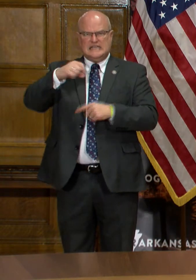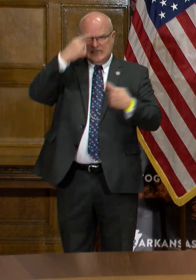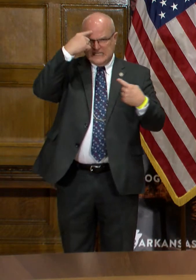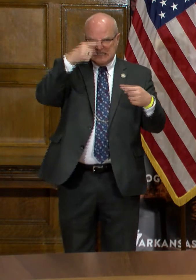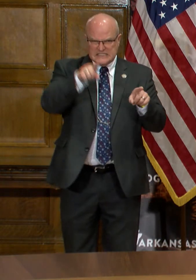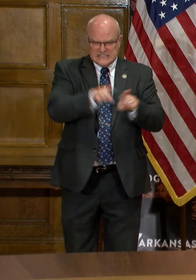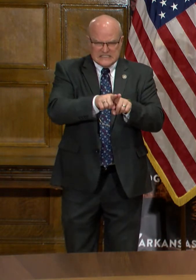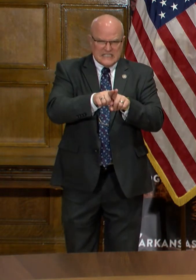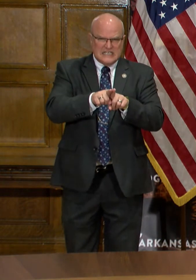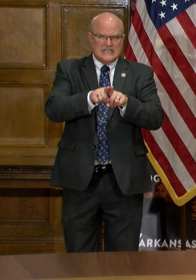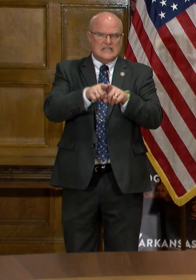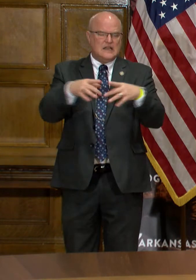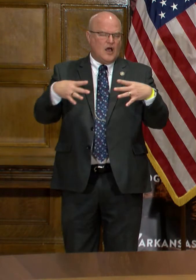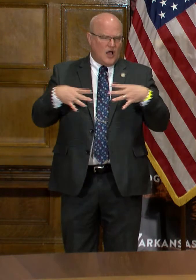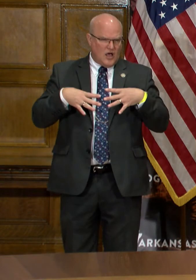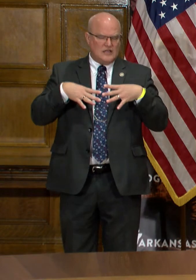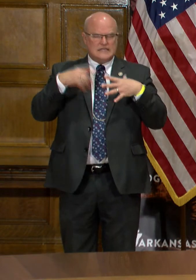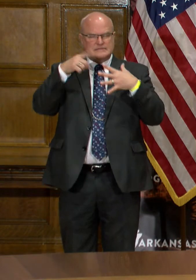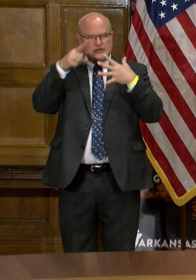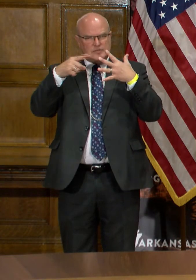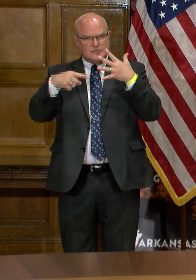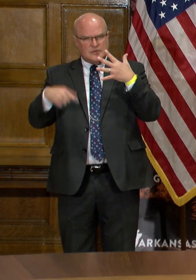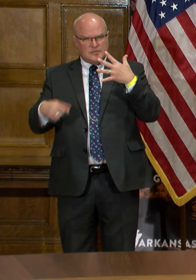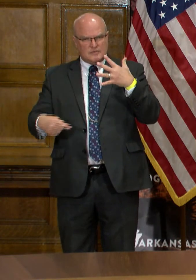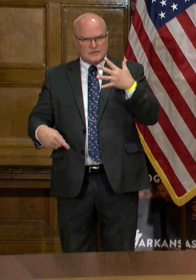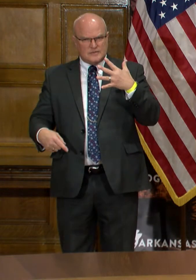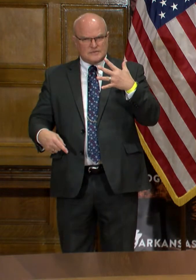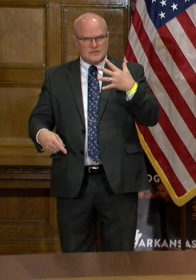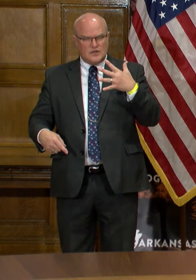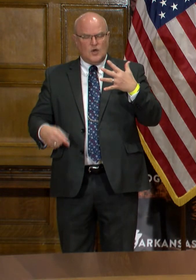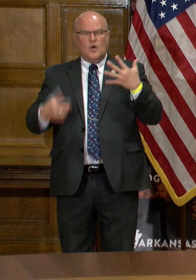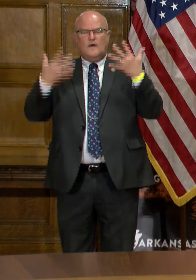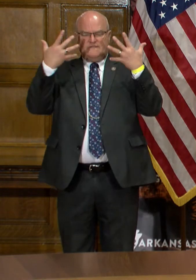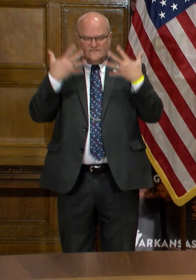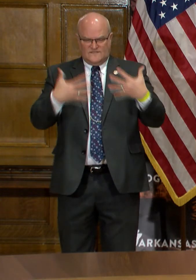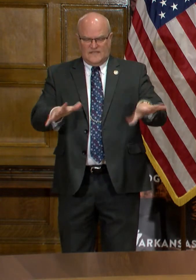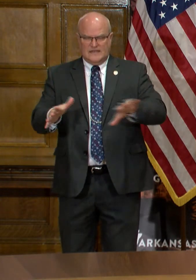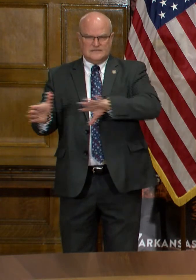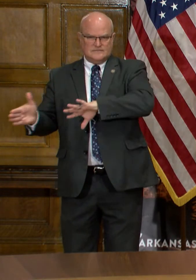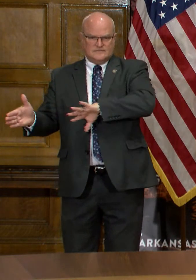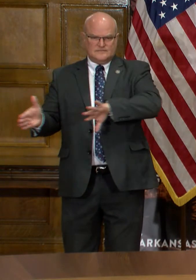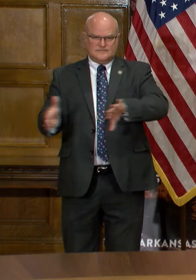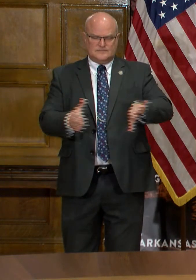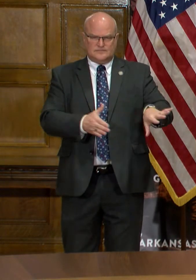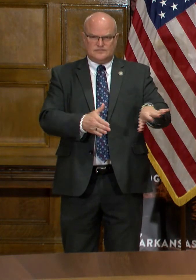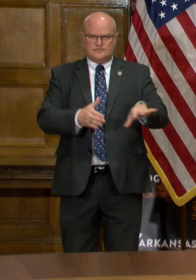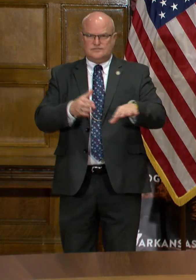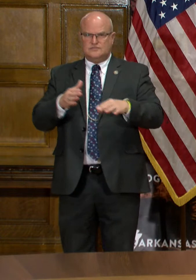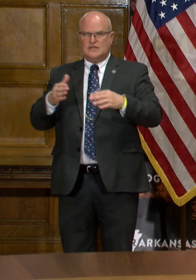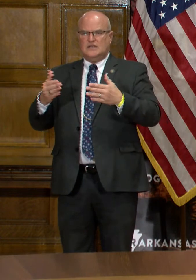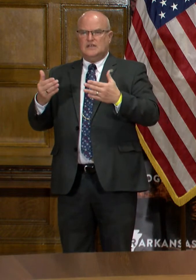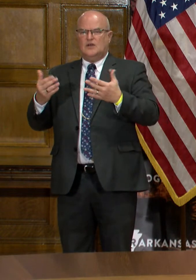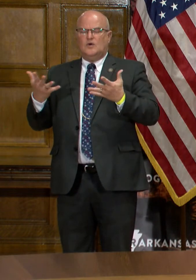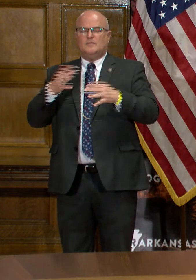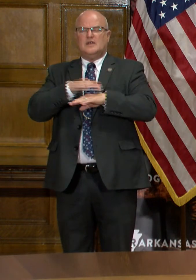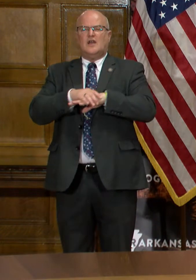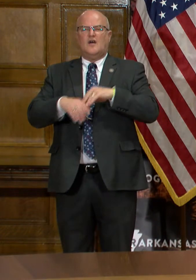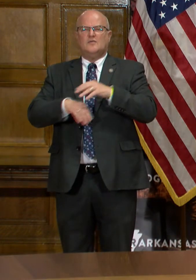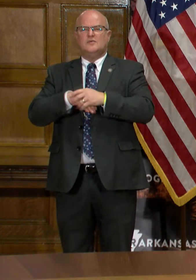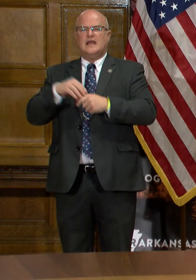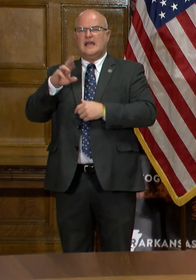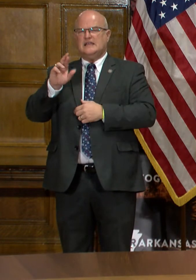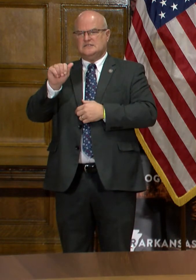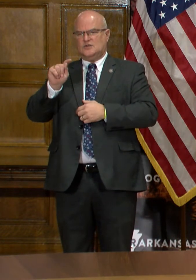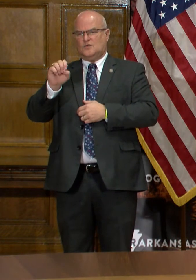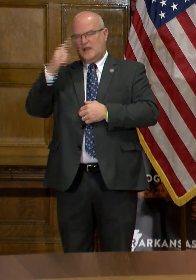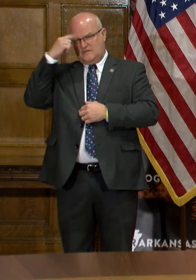and the holidays and all of that. So once that's behind us and we're kind of ramping up, what would you be comfortable with as a